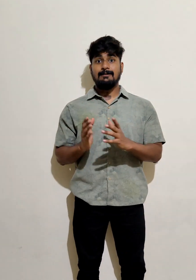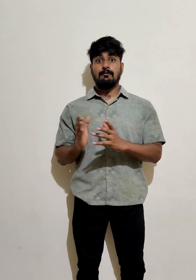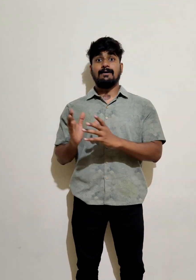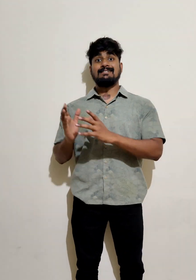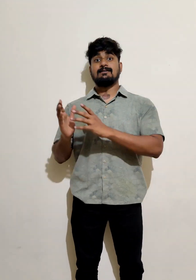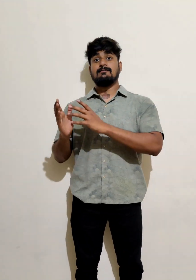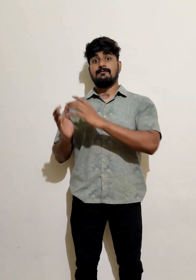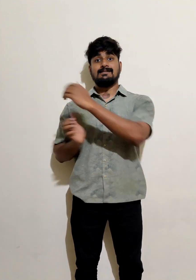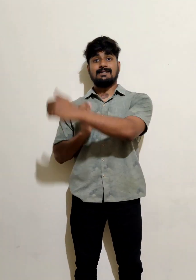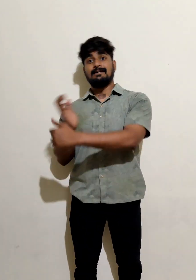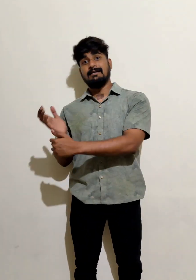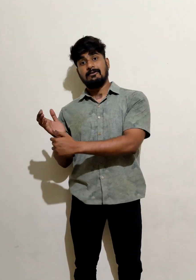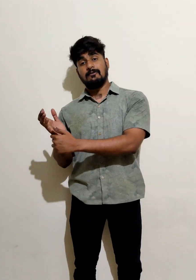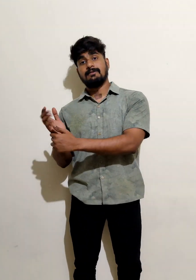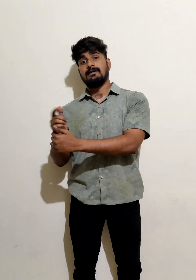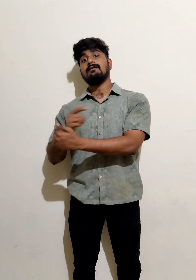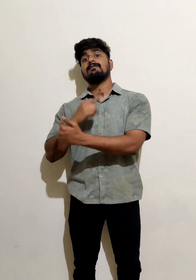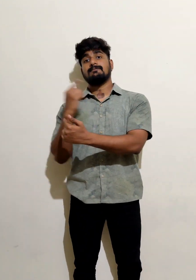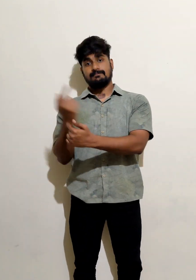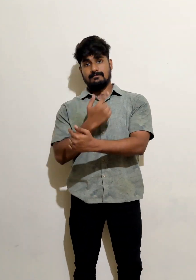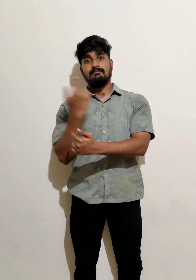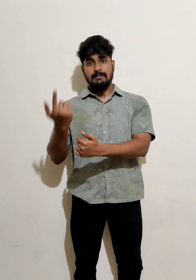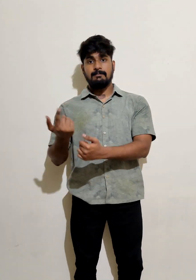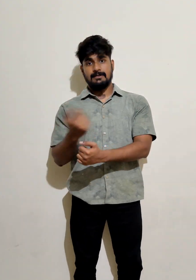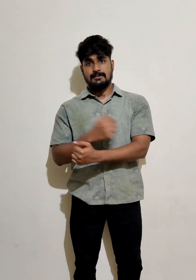it provides the functionality of their members.